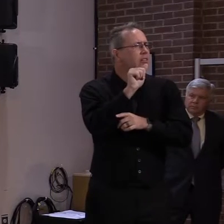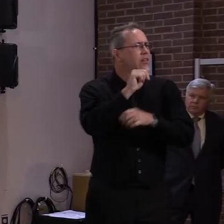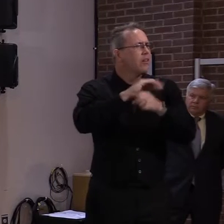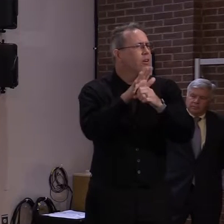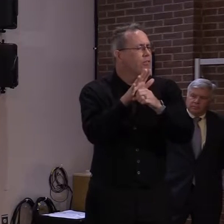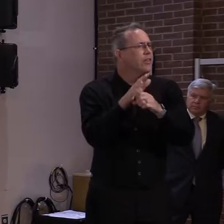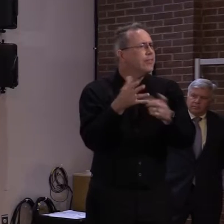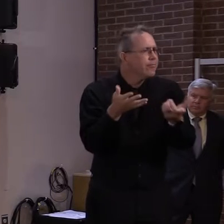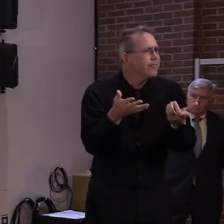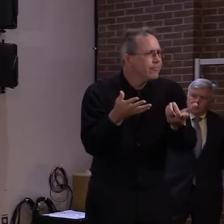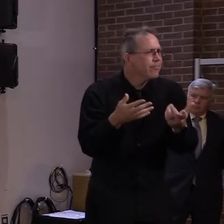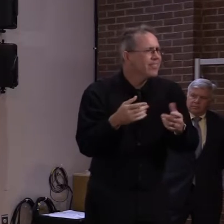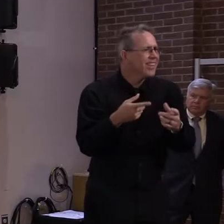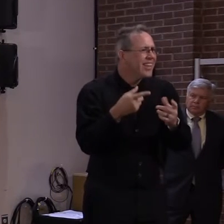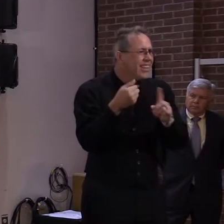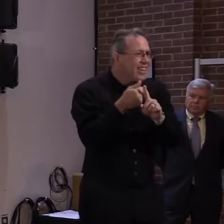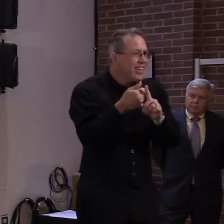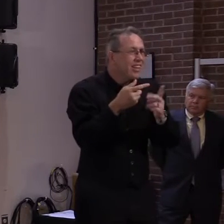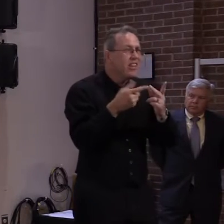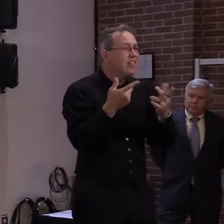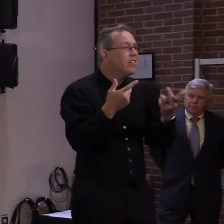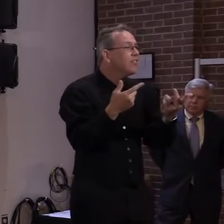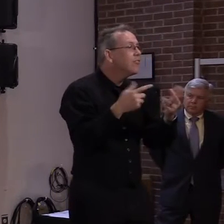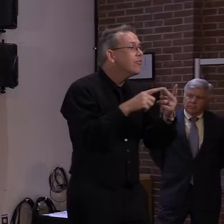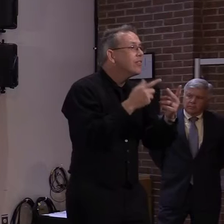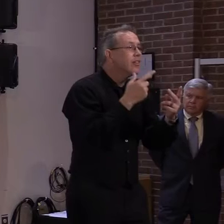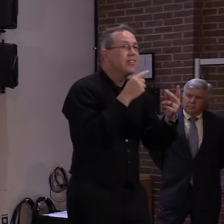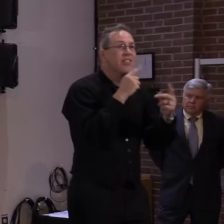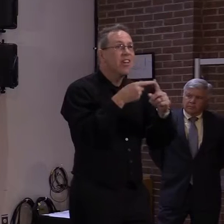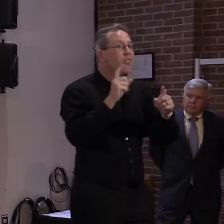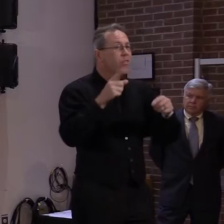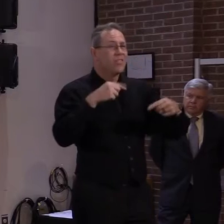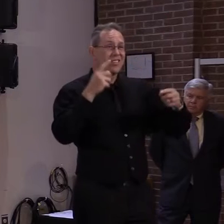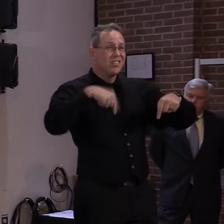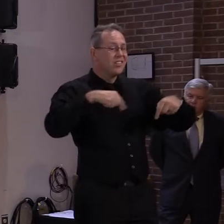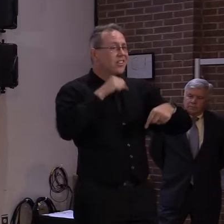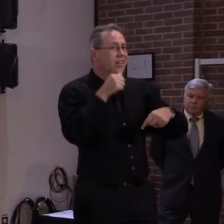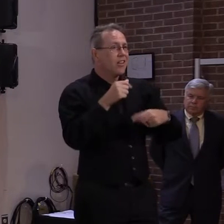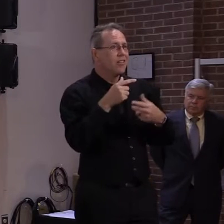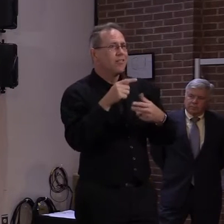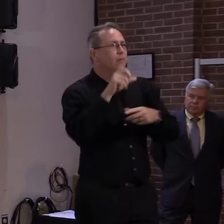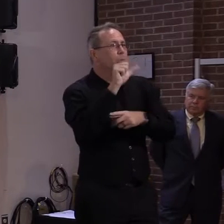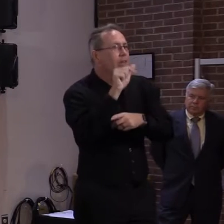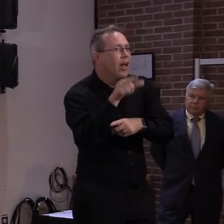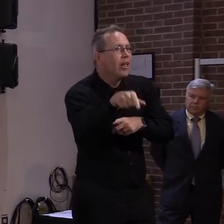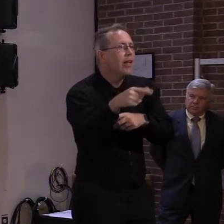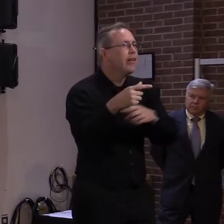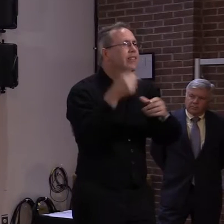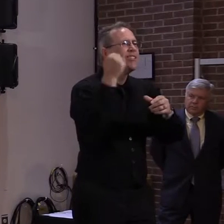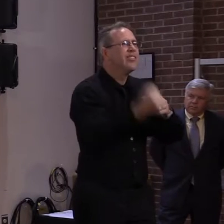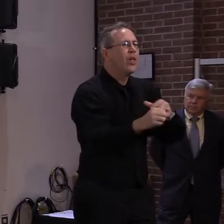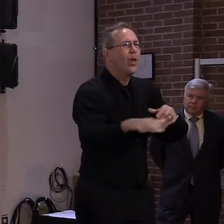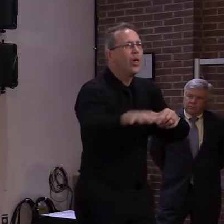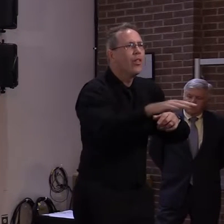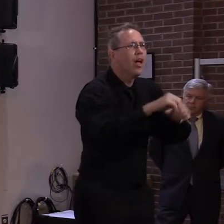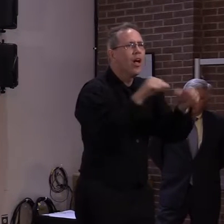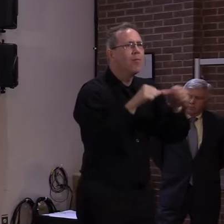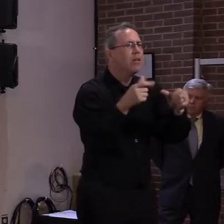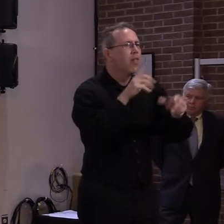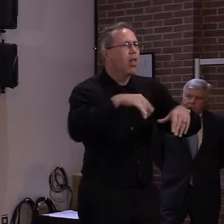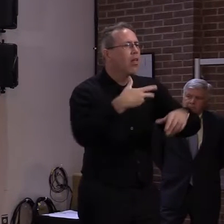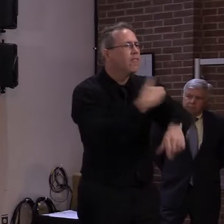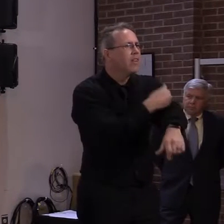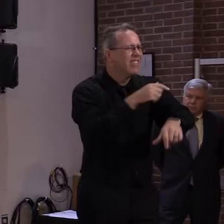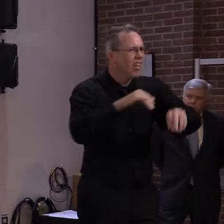Louisiana, Mississippi, or any other states with significantly lower vaccination rates and